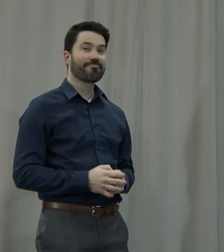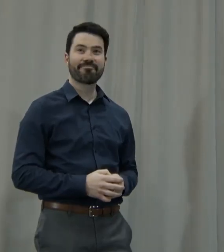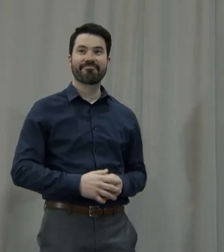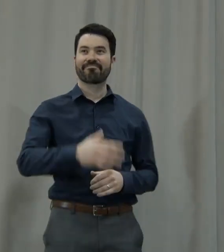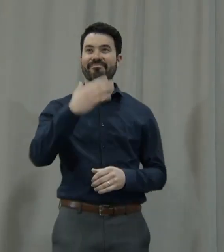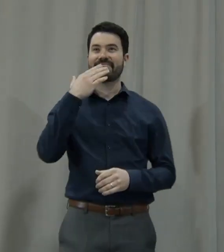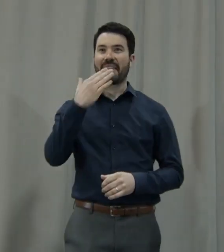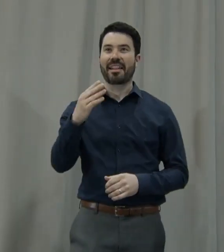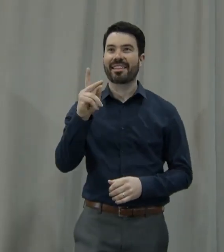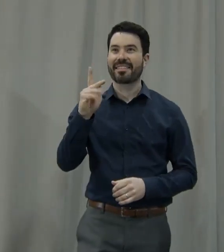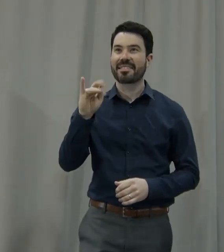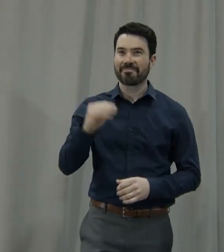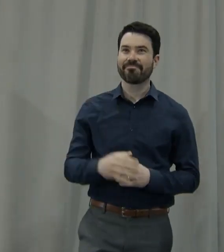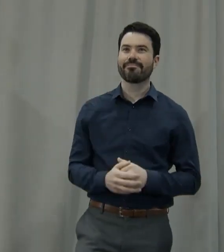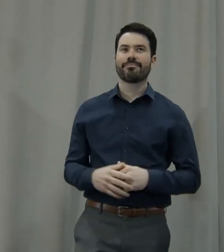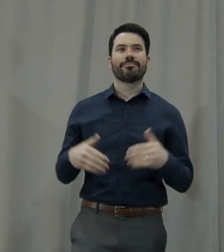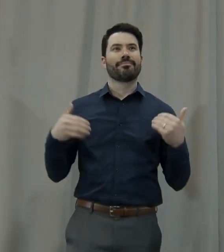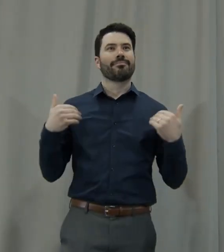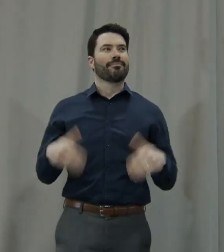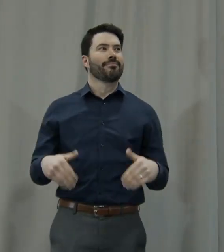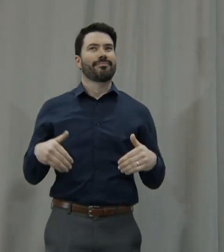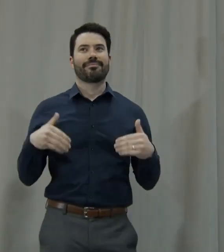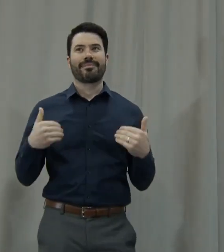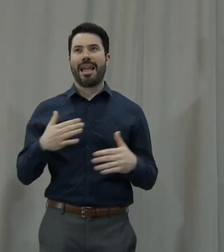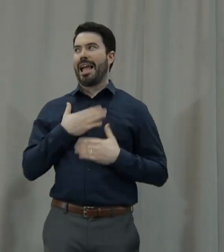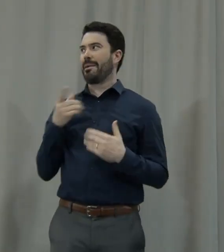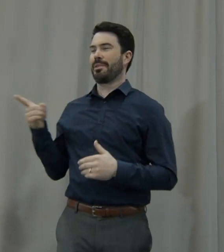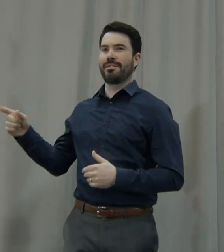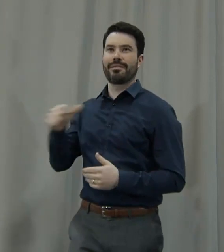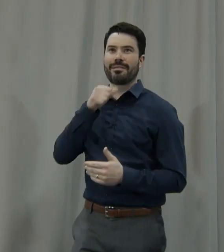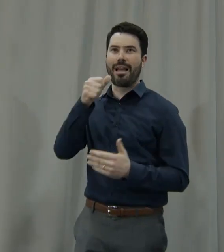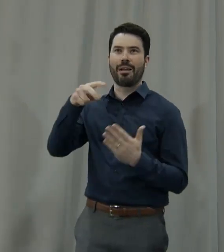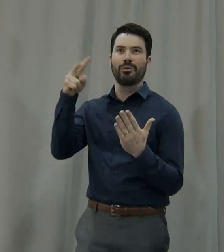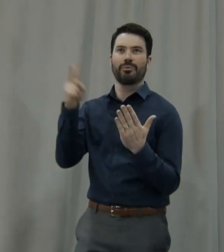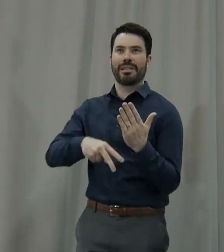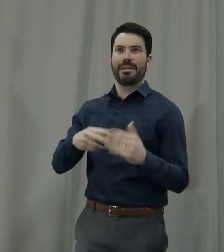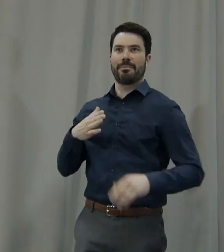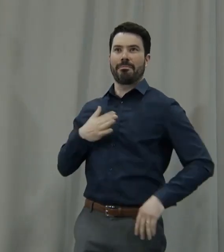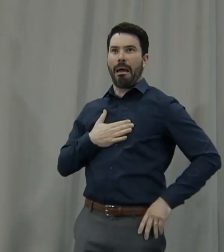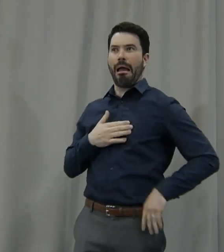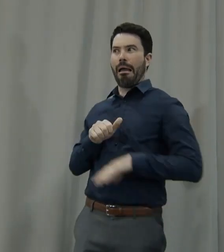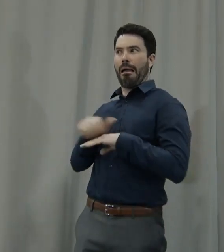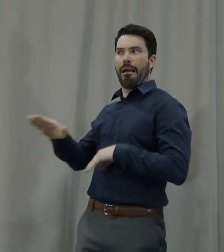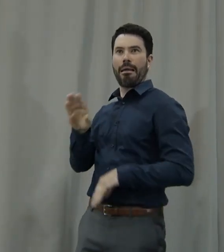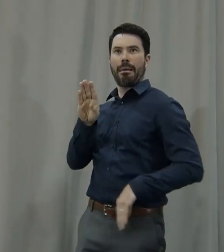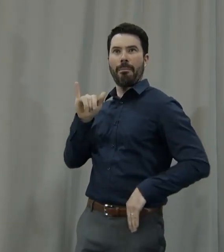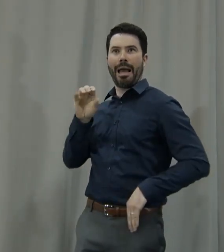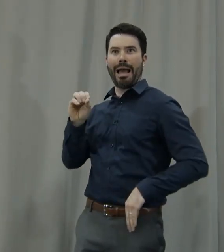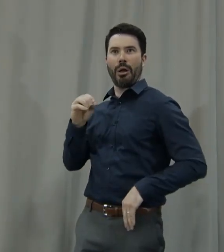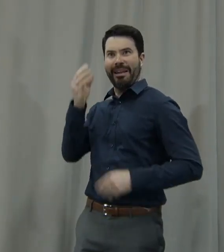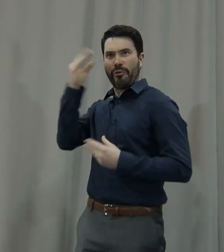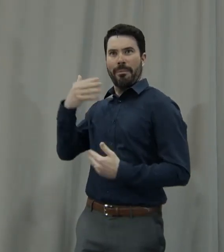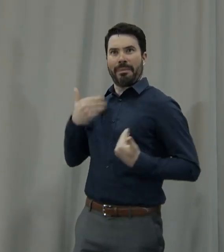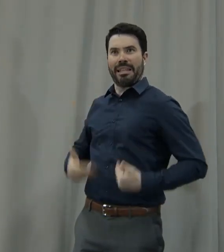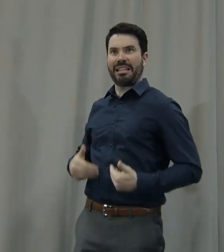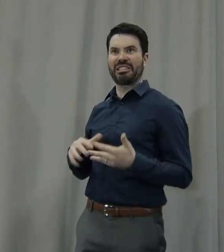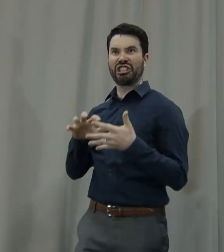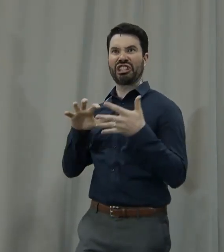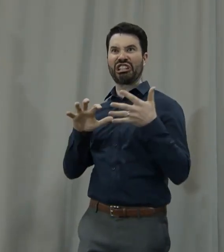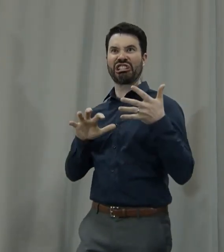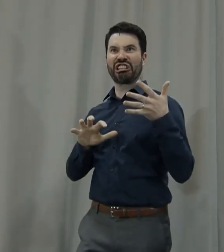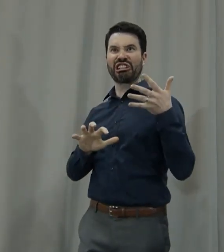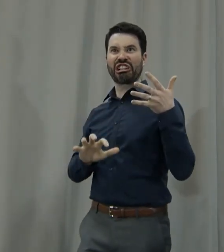Thank you, Kim. I am so glad you didn't read that bio I sent you. It was way too